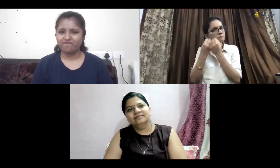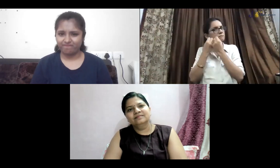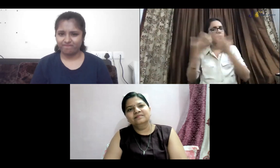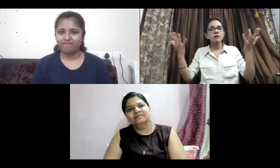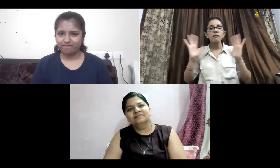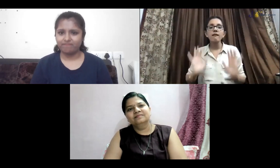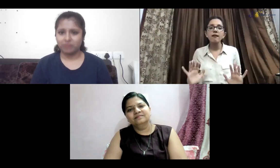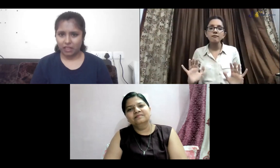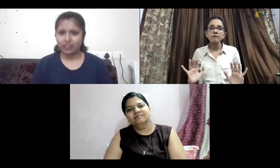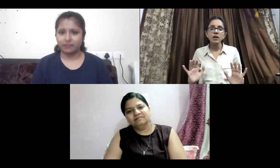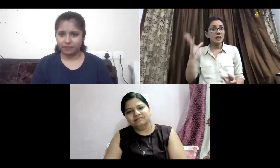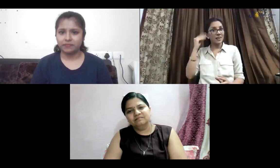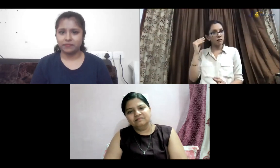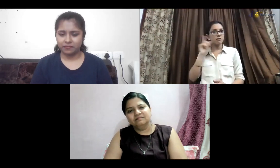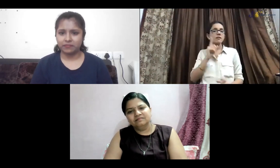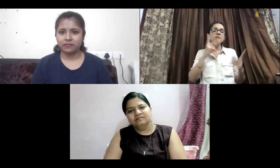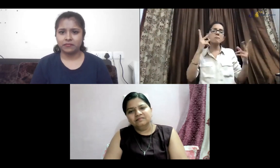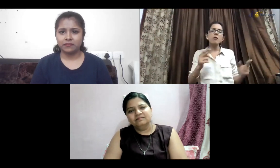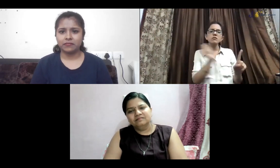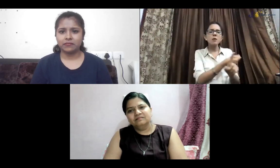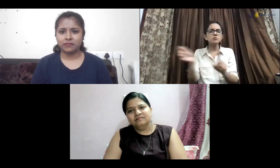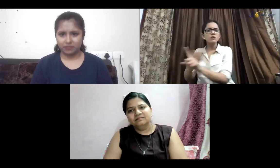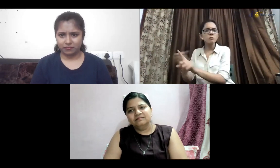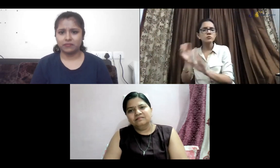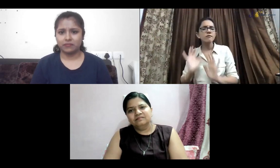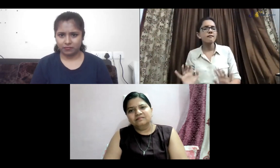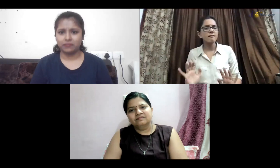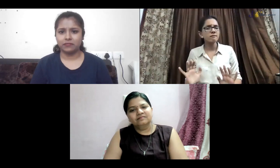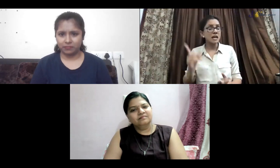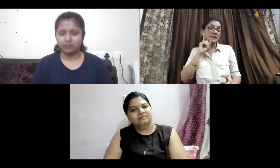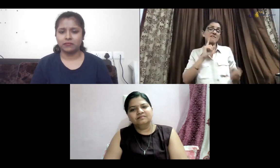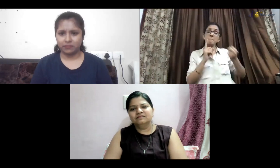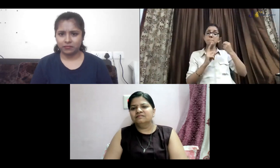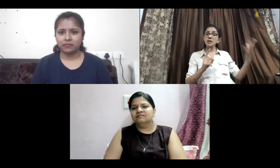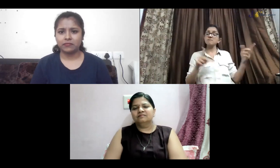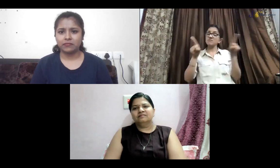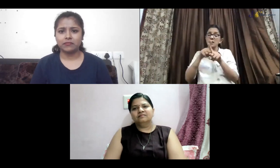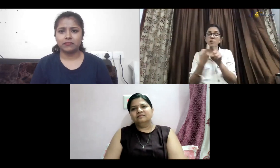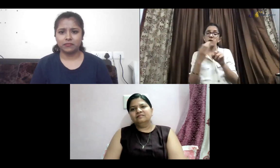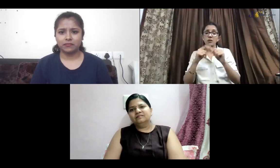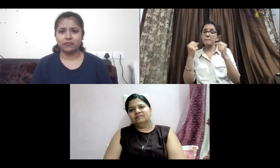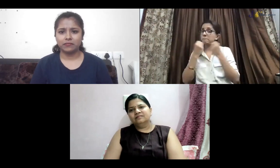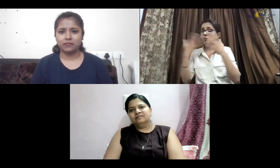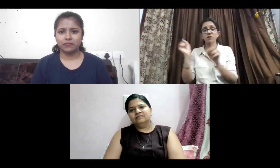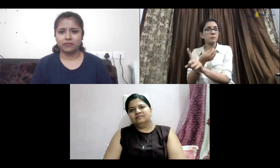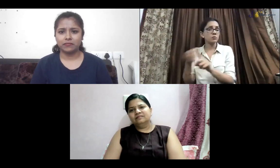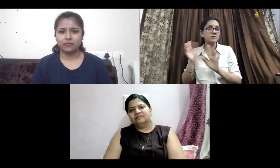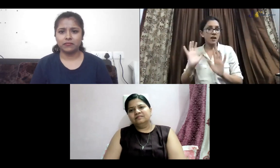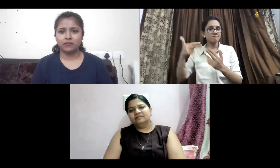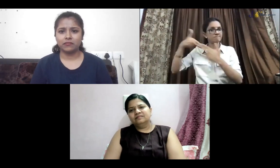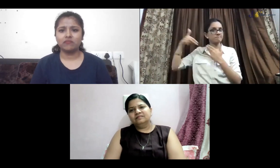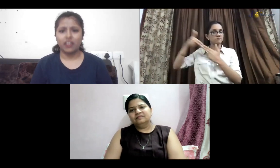facing the lots of violation of their things. So it is happening in the lots of things. Why they are facing the violation? I have seen the